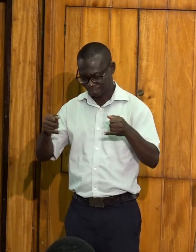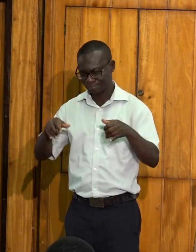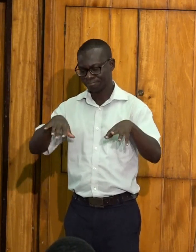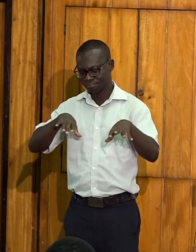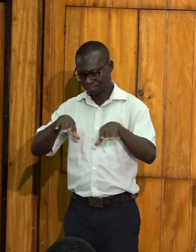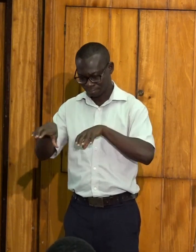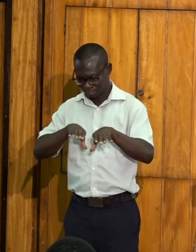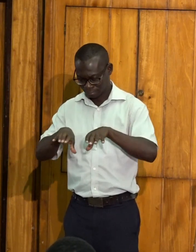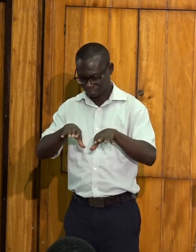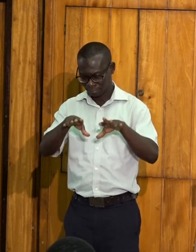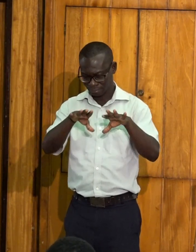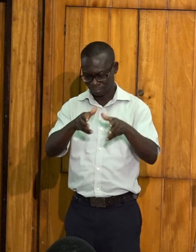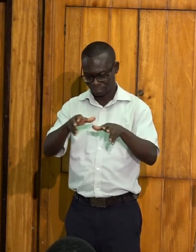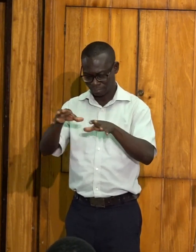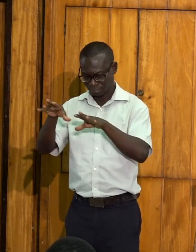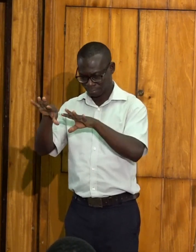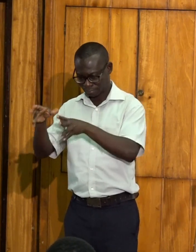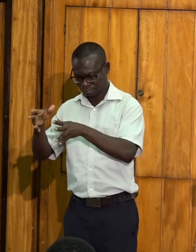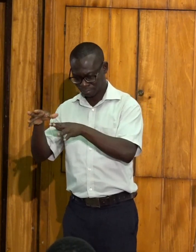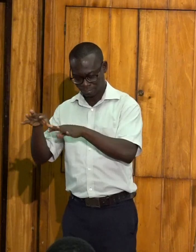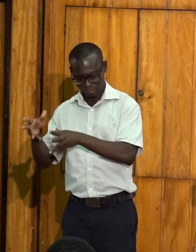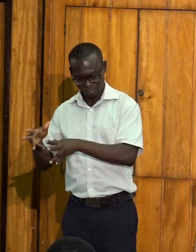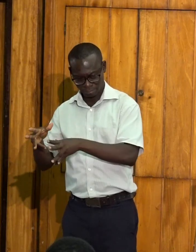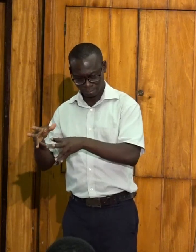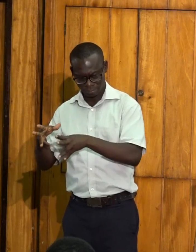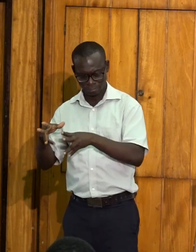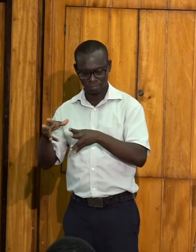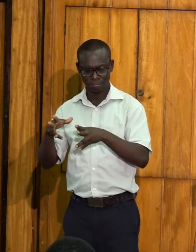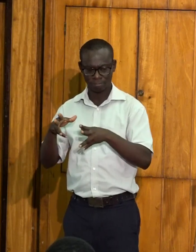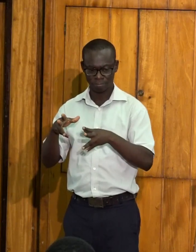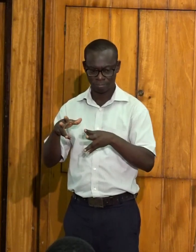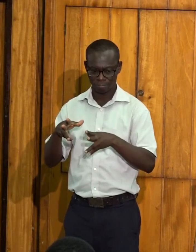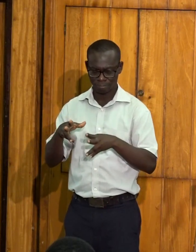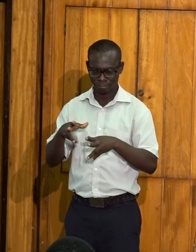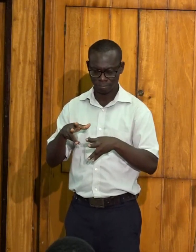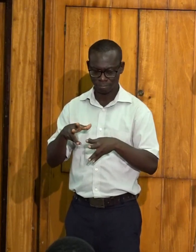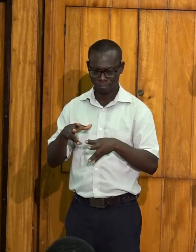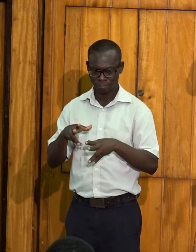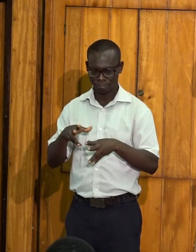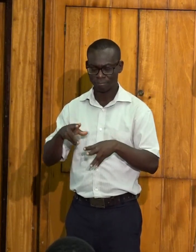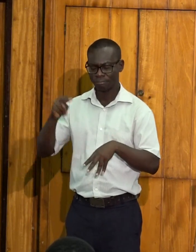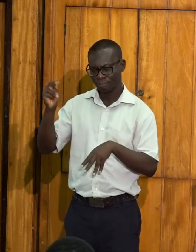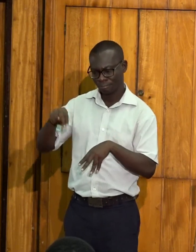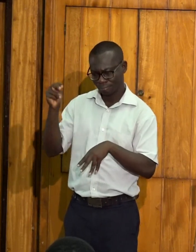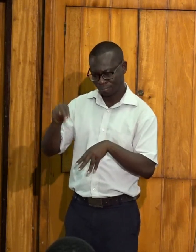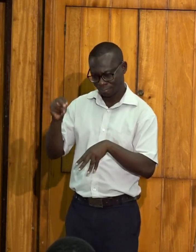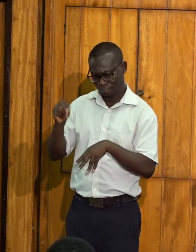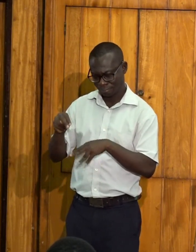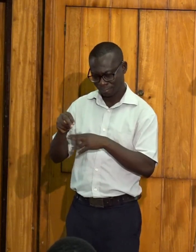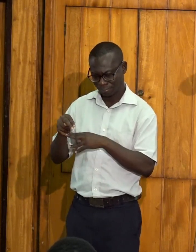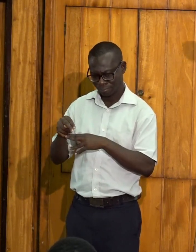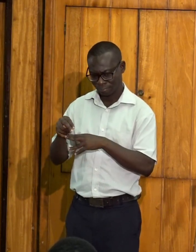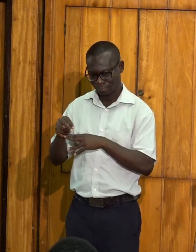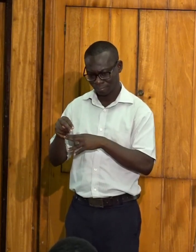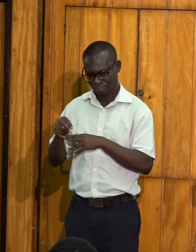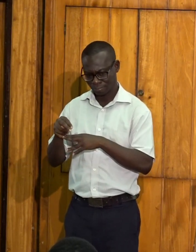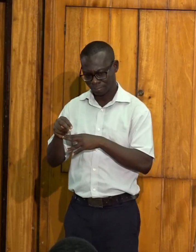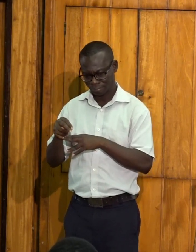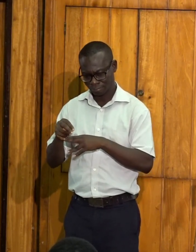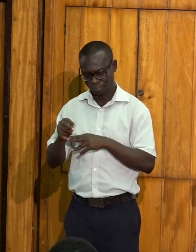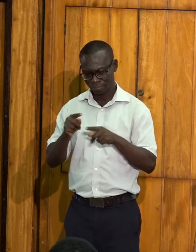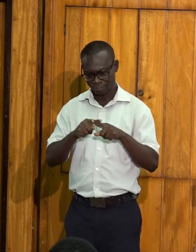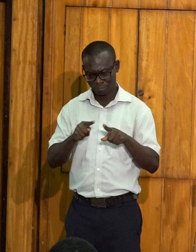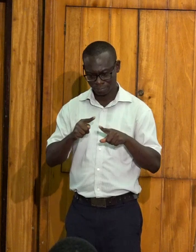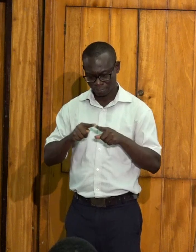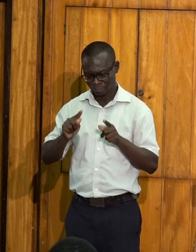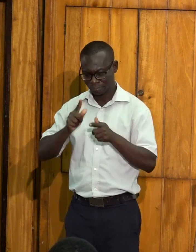And that communities have a shared and stigma-free language for talking about AHD, and this is key. We need to turn this guide into local languages,